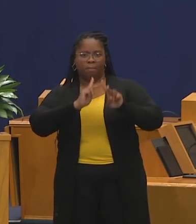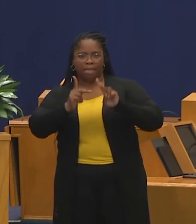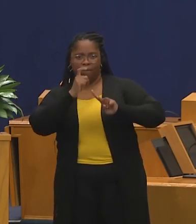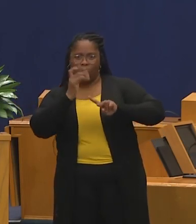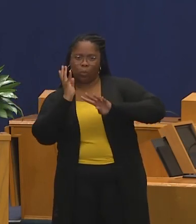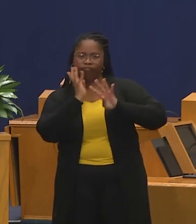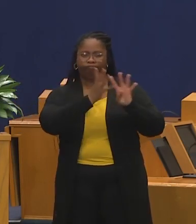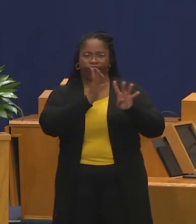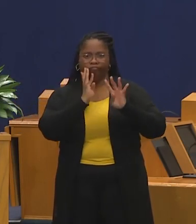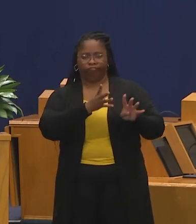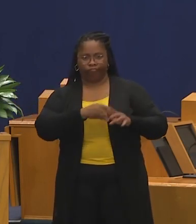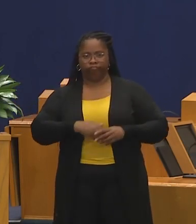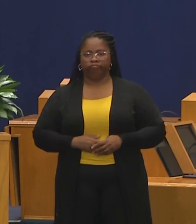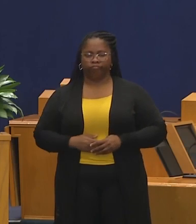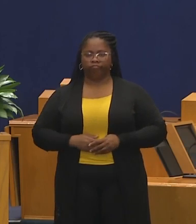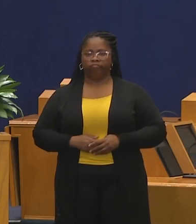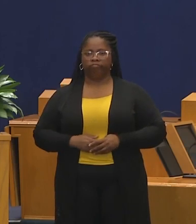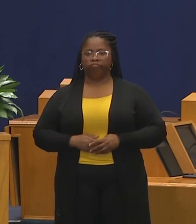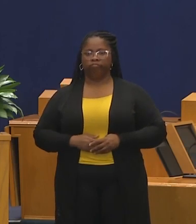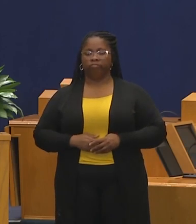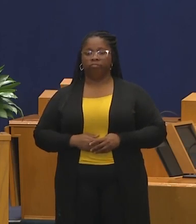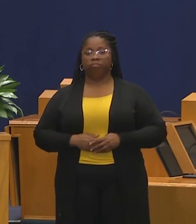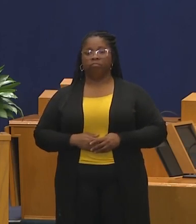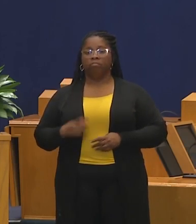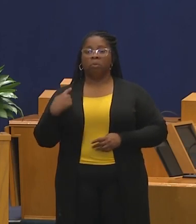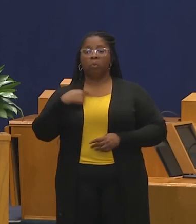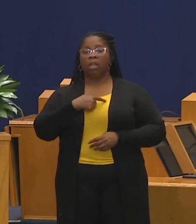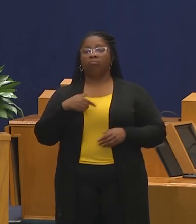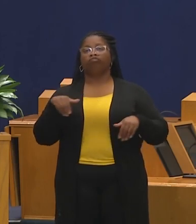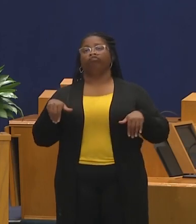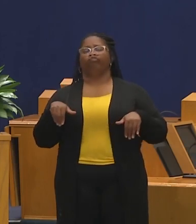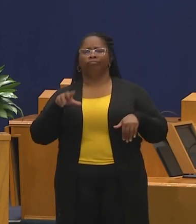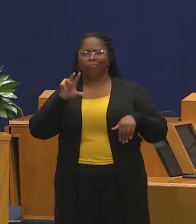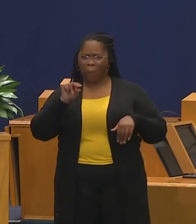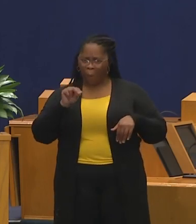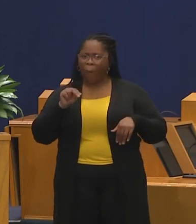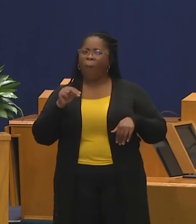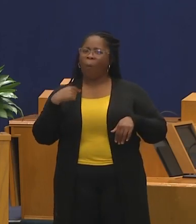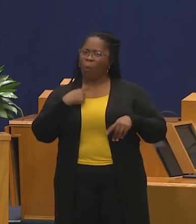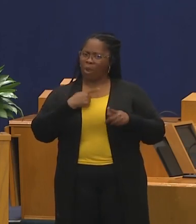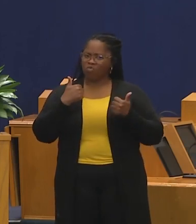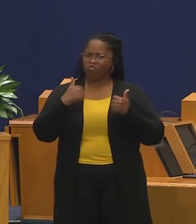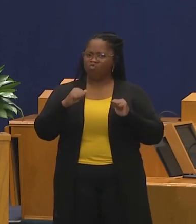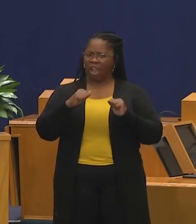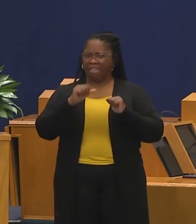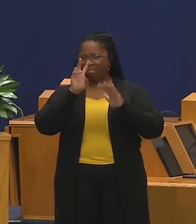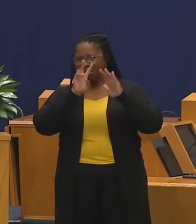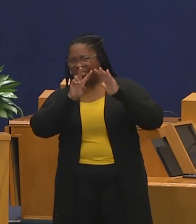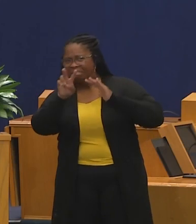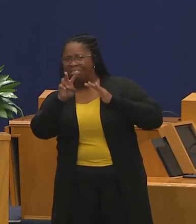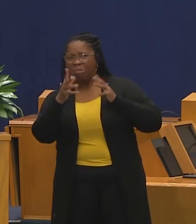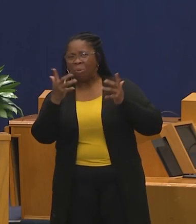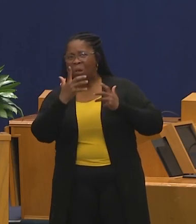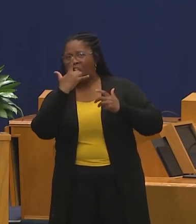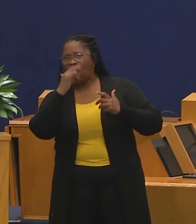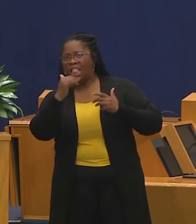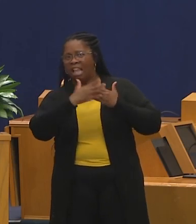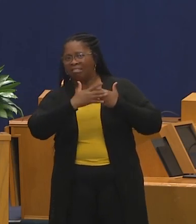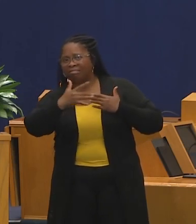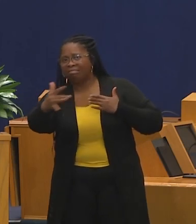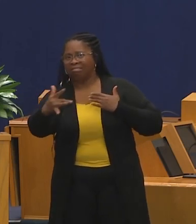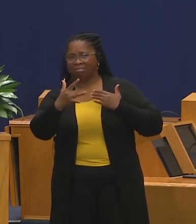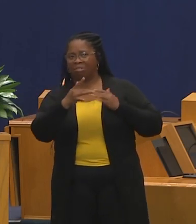come. We are doing everything we can then to be able to model out the expected course of this pandemic and make sure